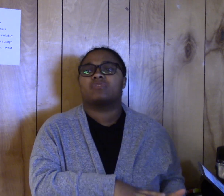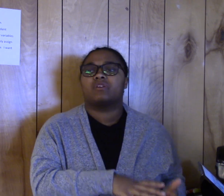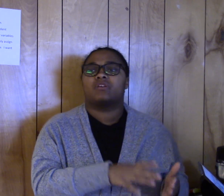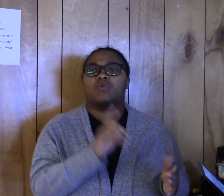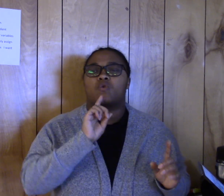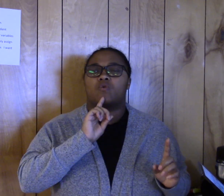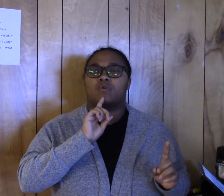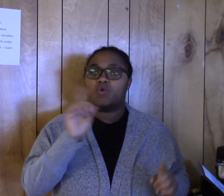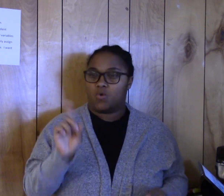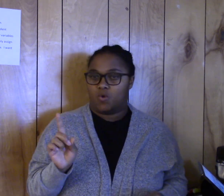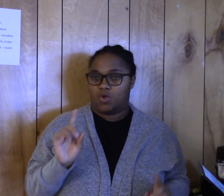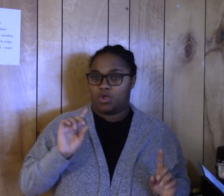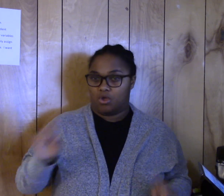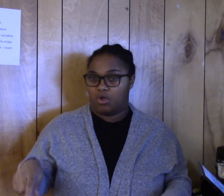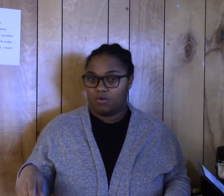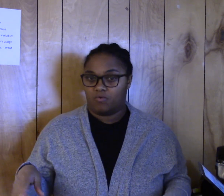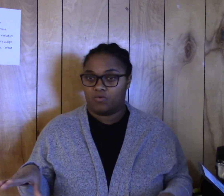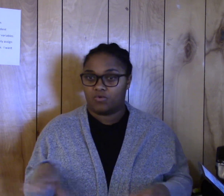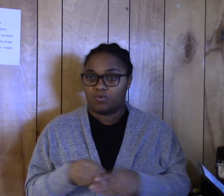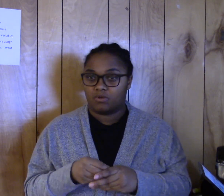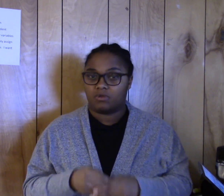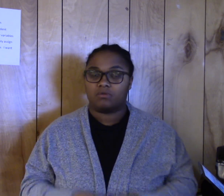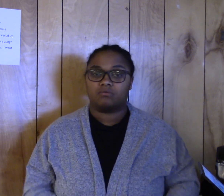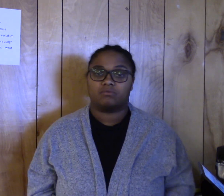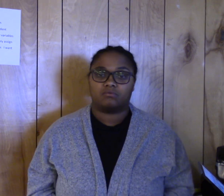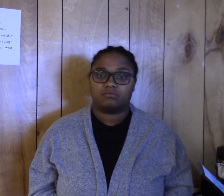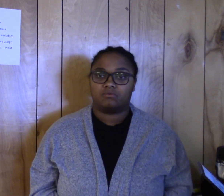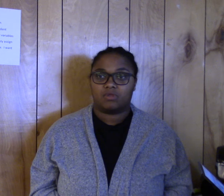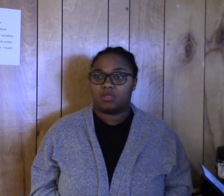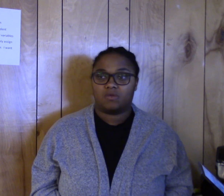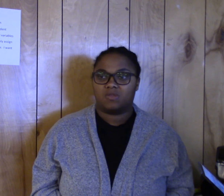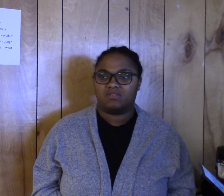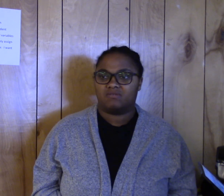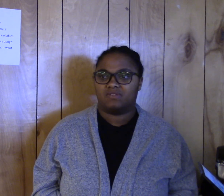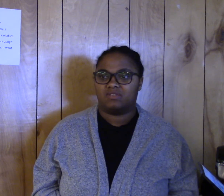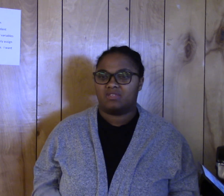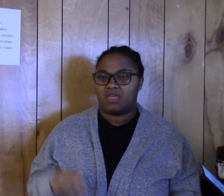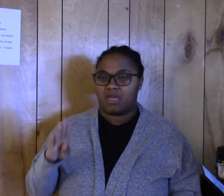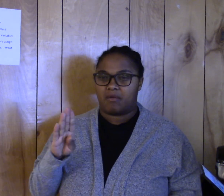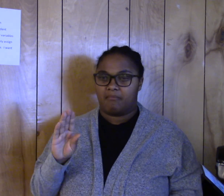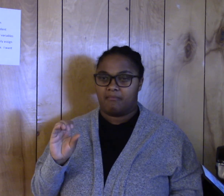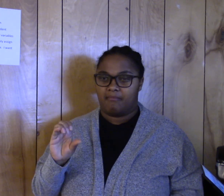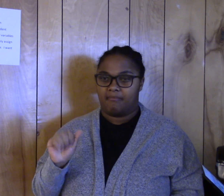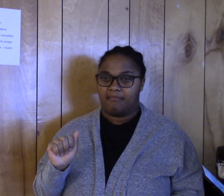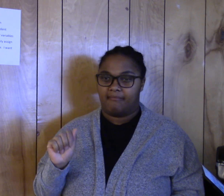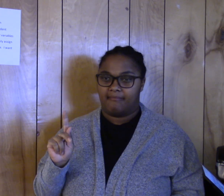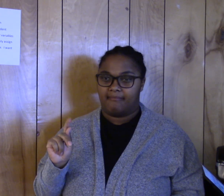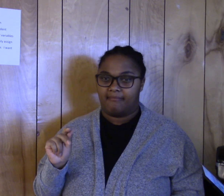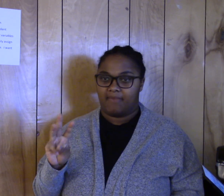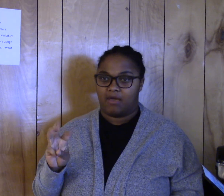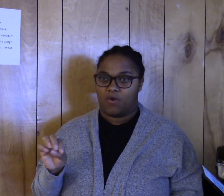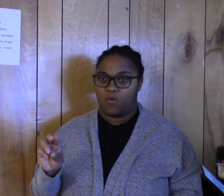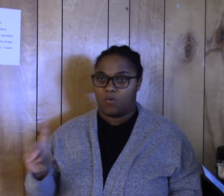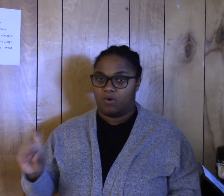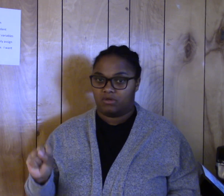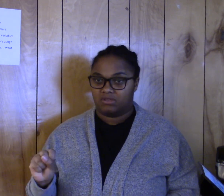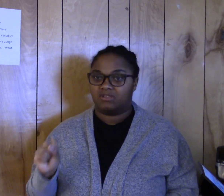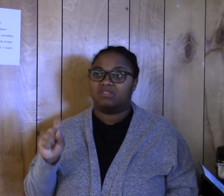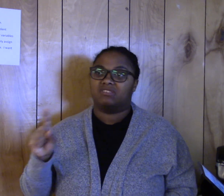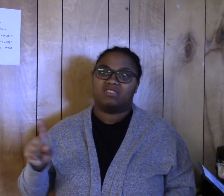backwoods. It was in the middle of nowhere. It was like you turn off the pavement and go on like 4 or 5 different gravel roads, and then you